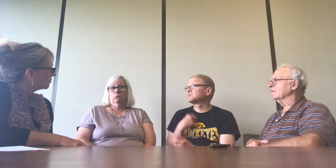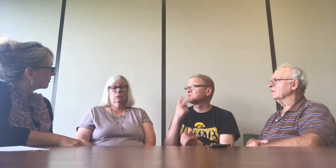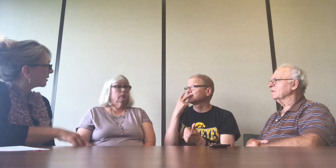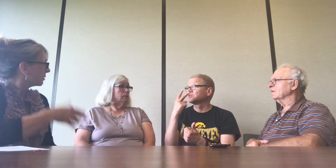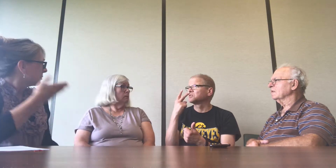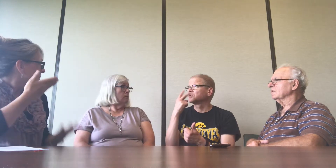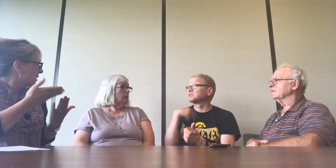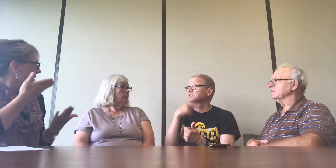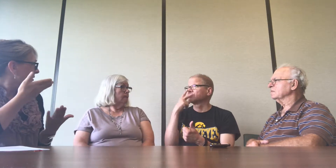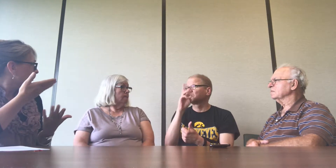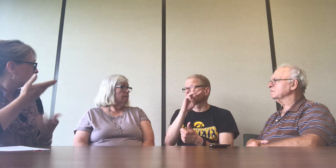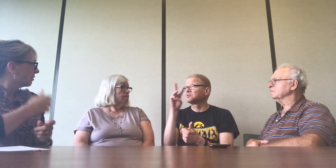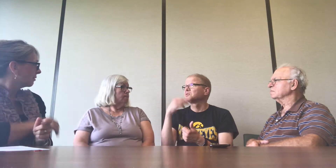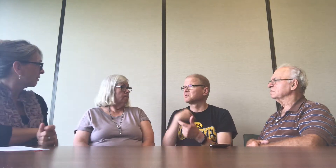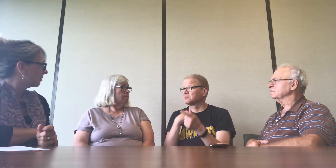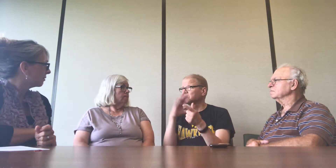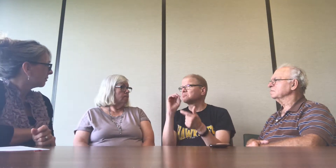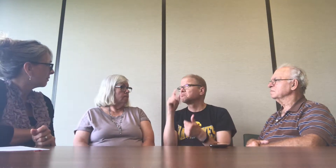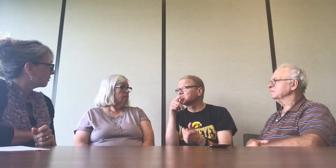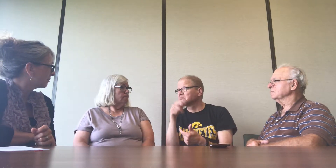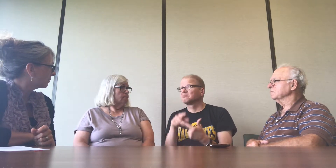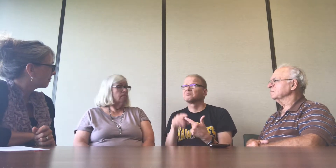We should have one.